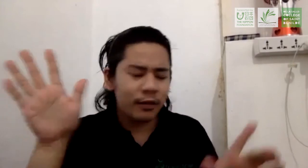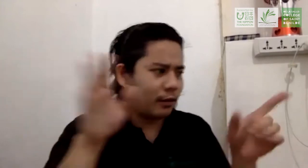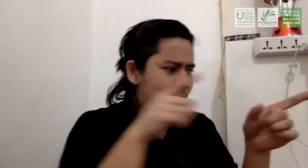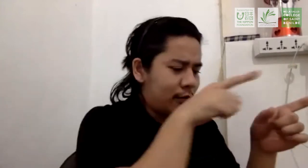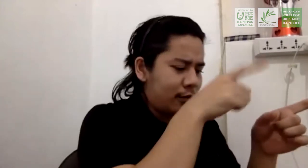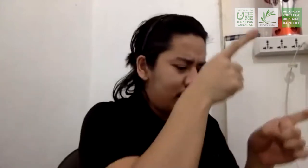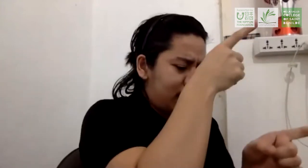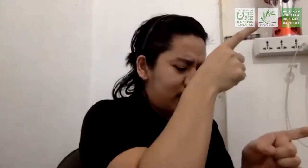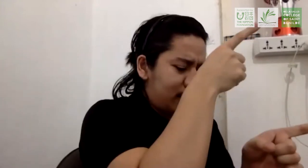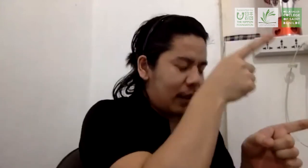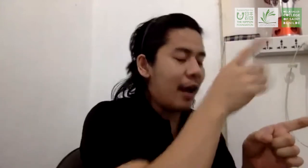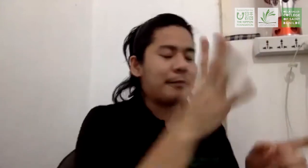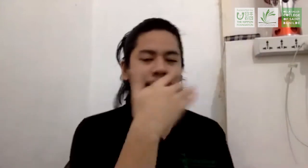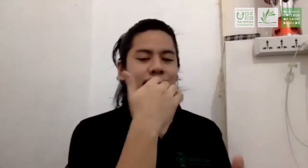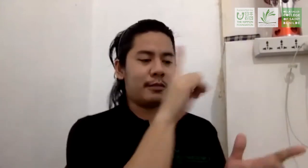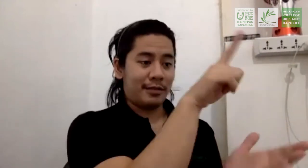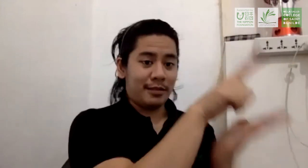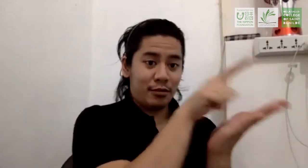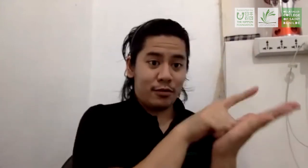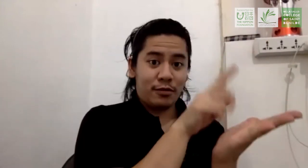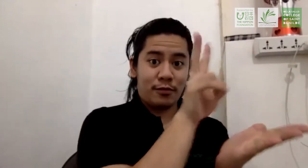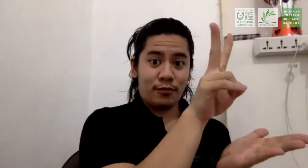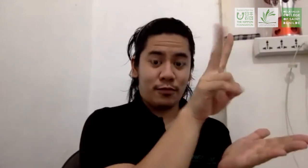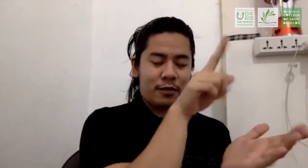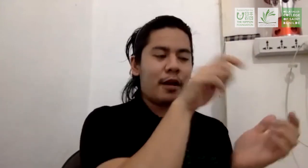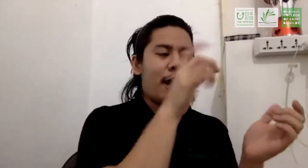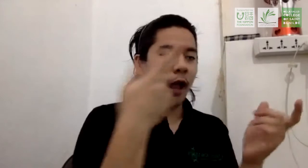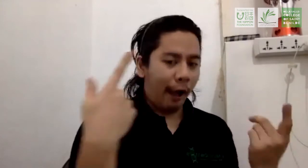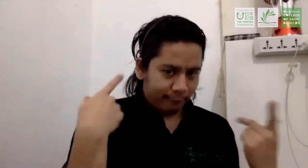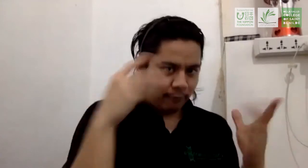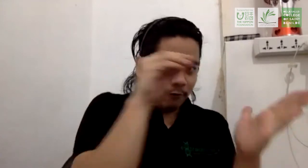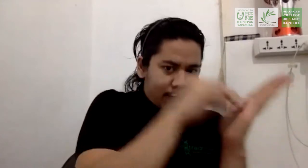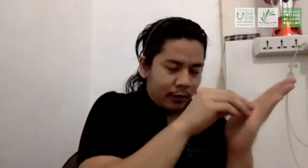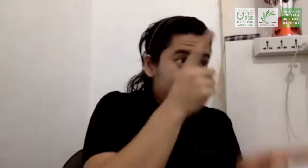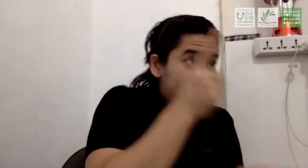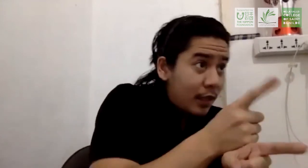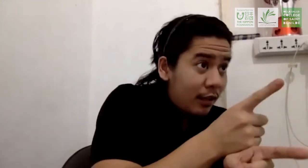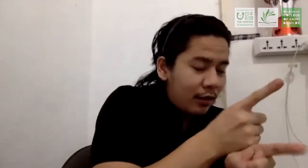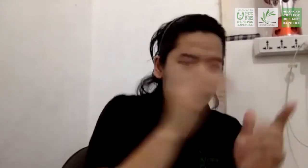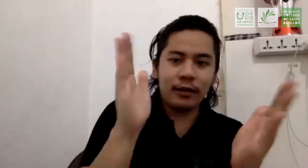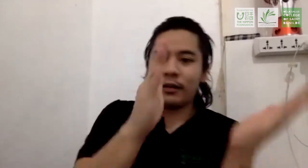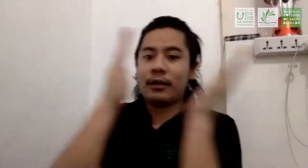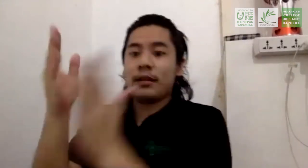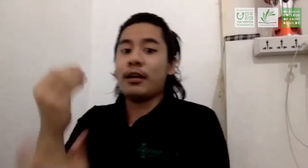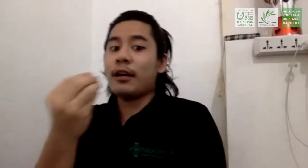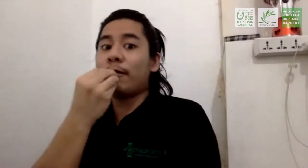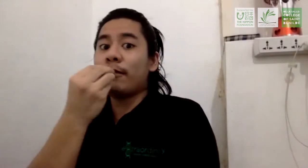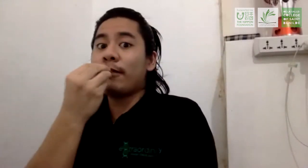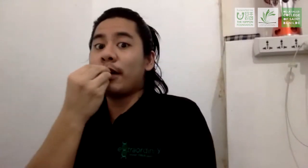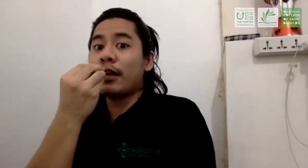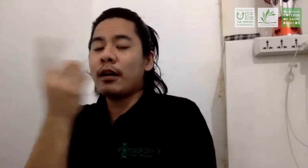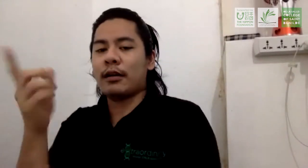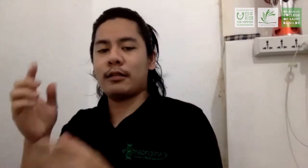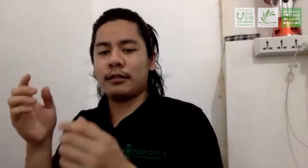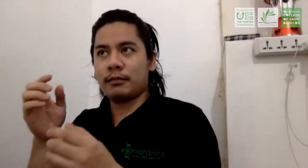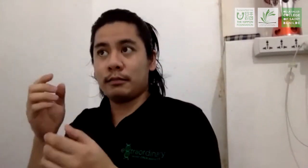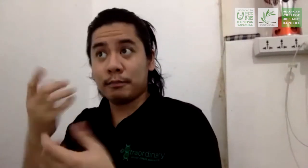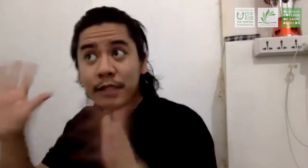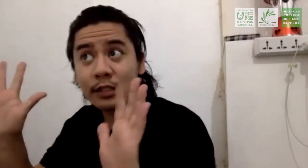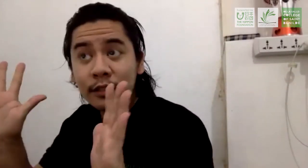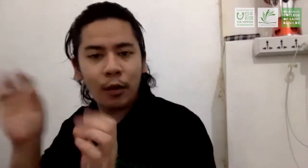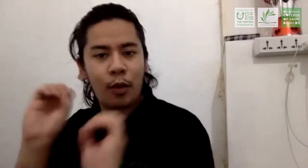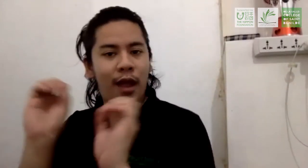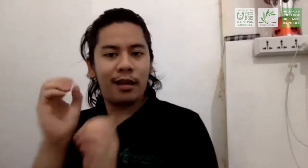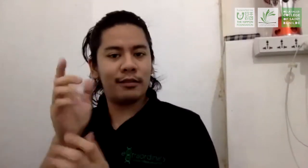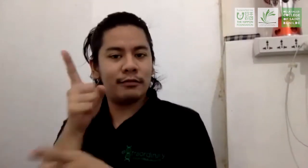word finish can Yeah, change the meaning to it. Like, so lesson two, you have right. And then later when